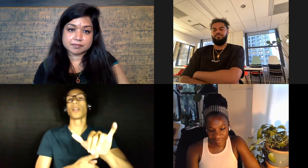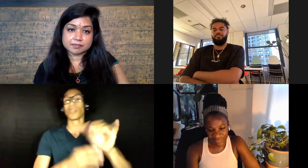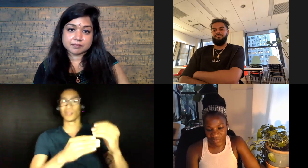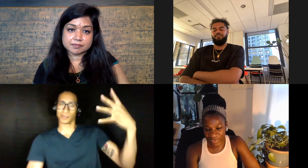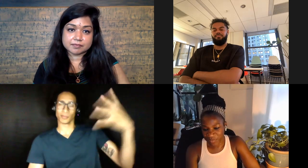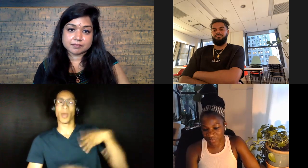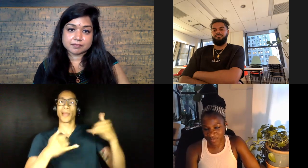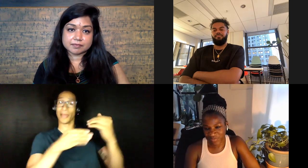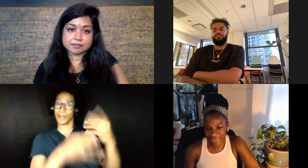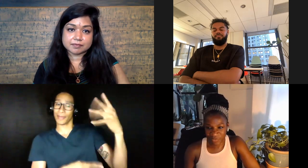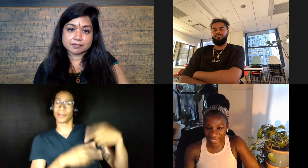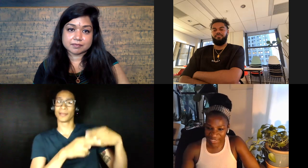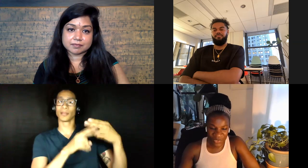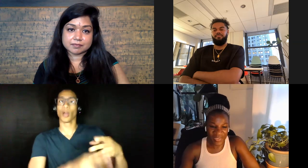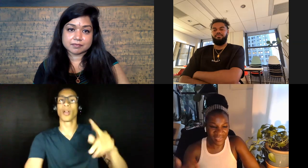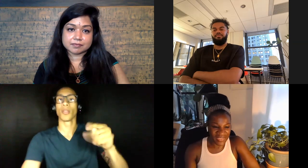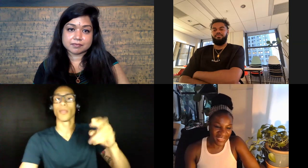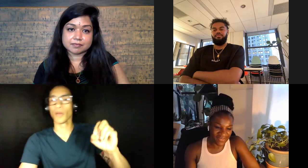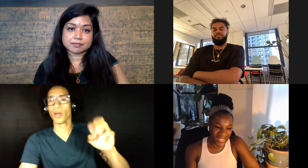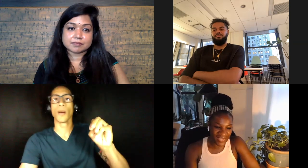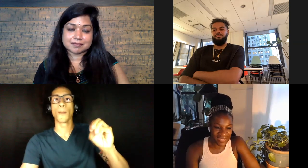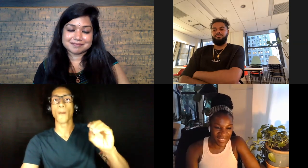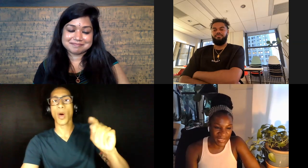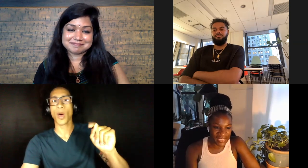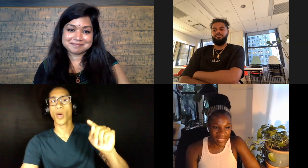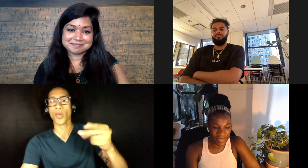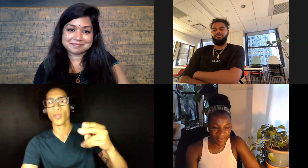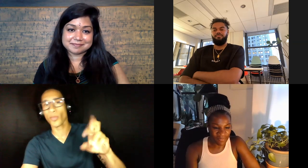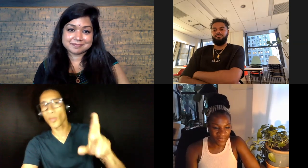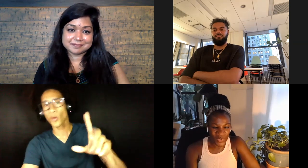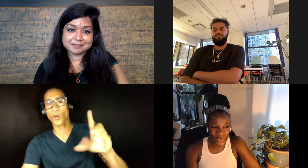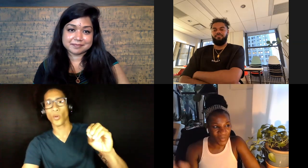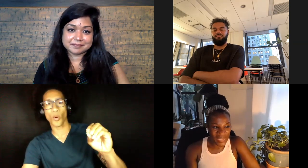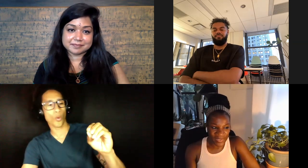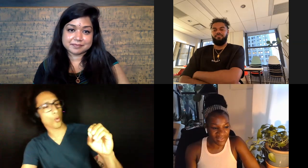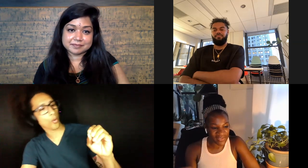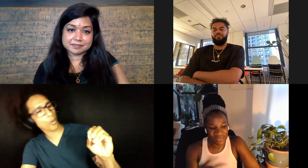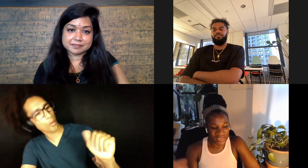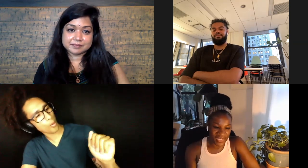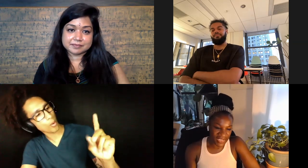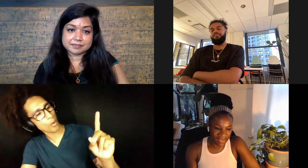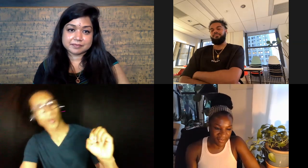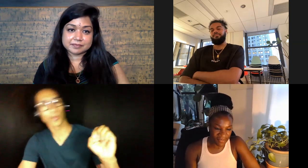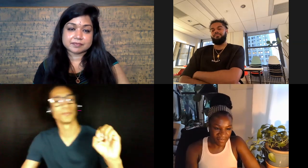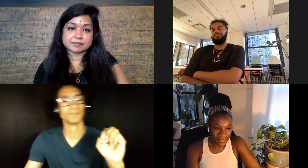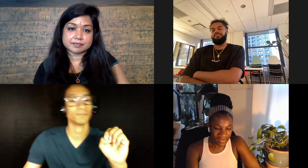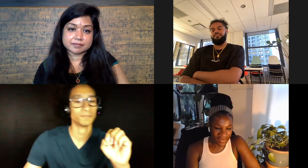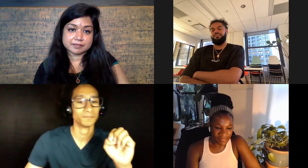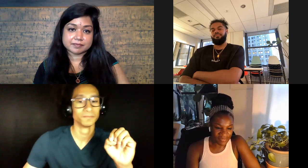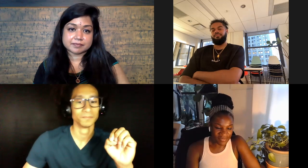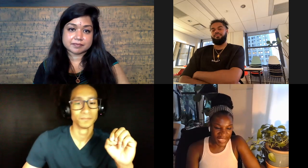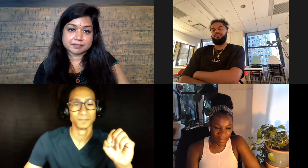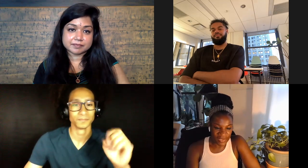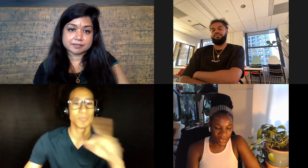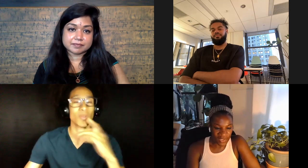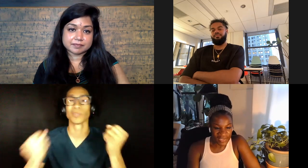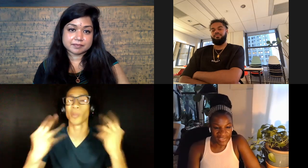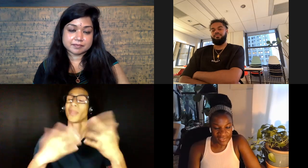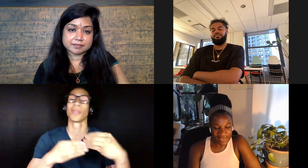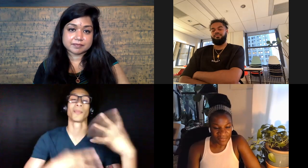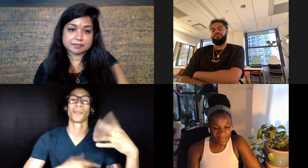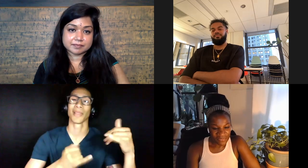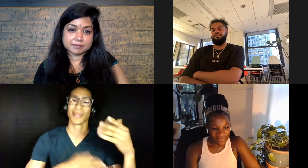is actually not in the city, even though there's a lot of Brazilian restaurants in the city. There's a huge Brazilian population in Astoria, and